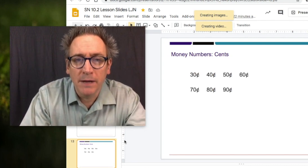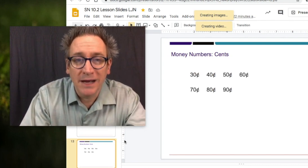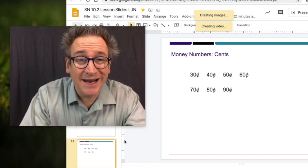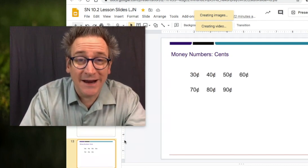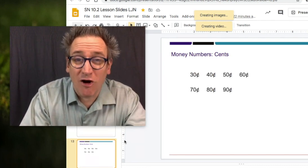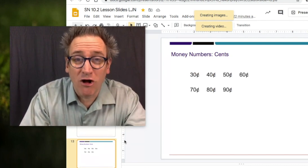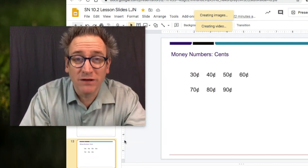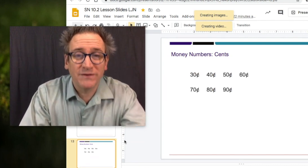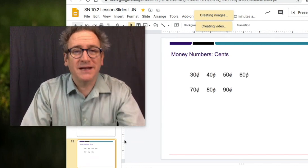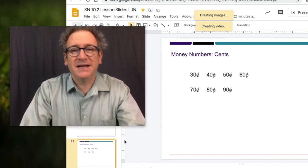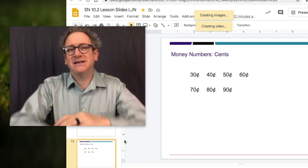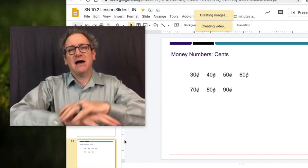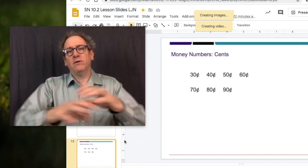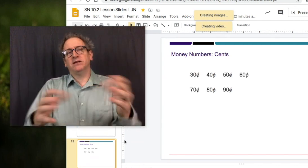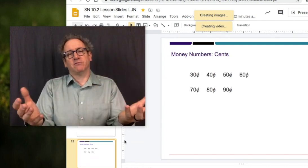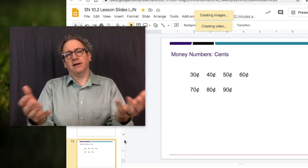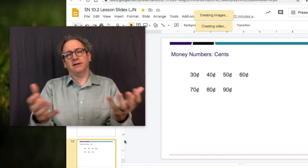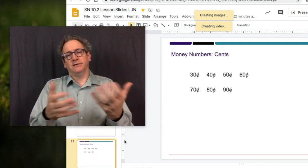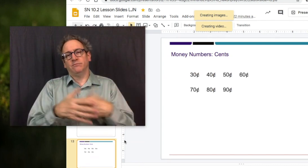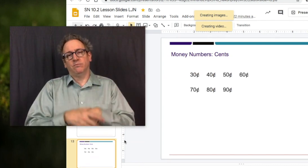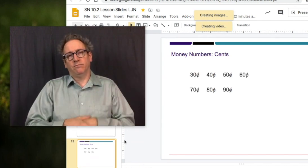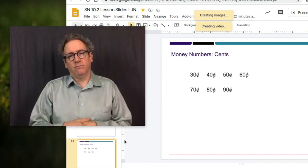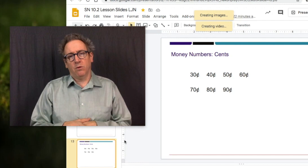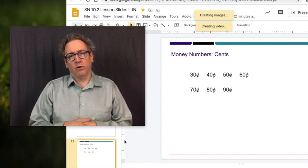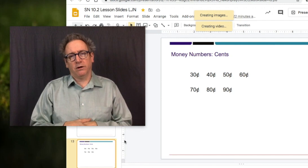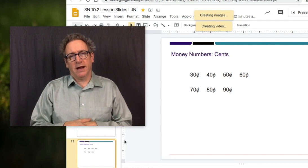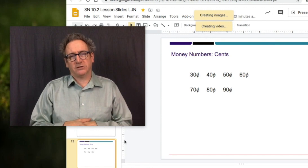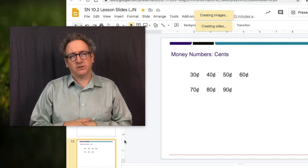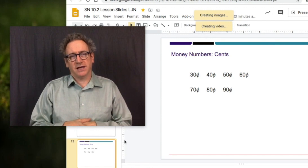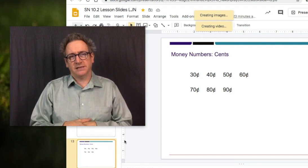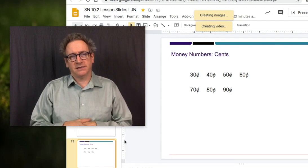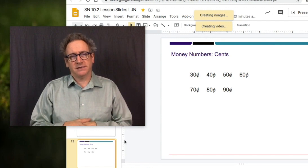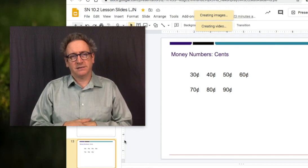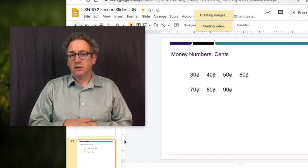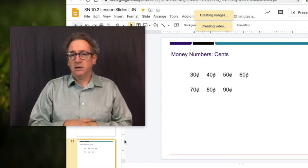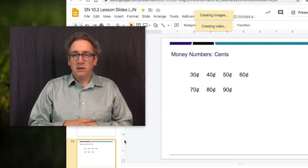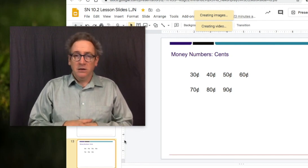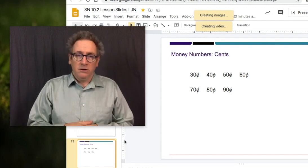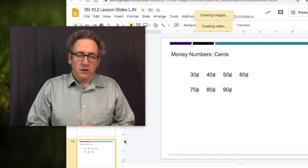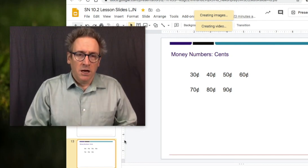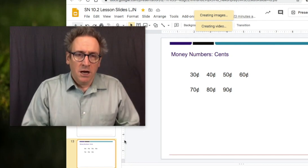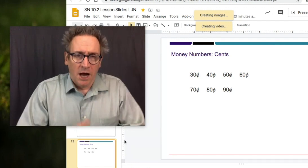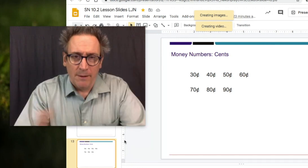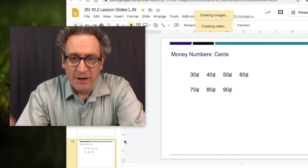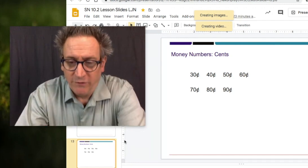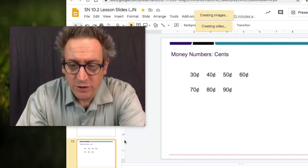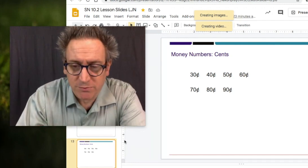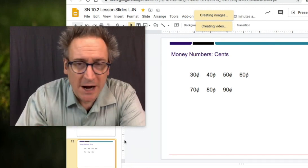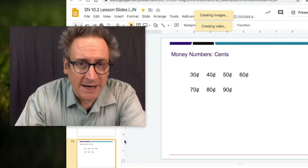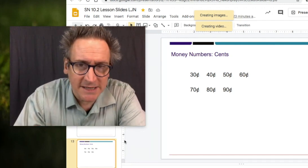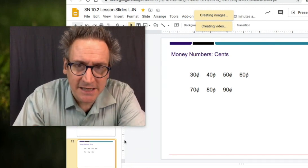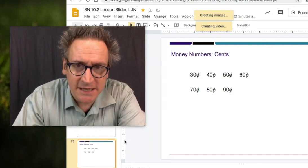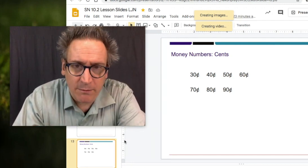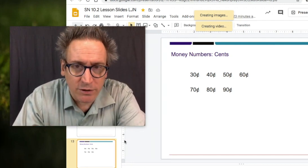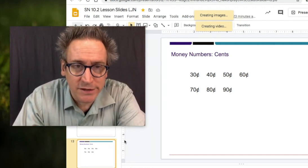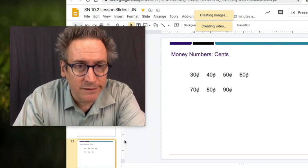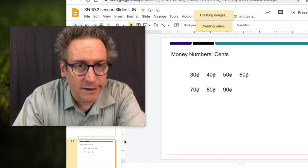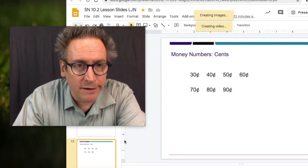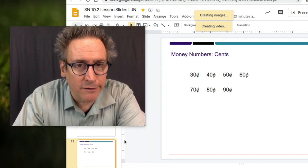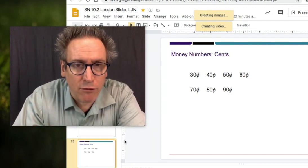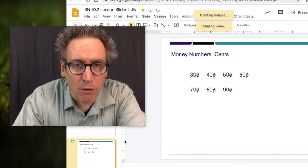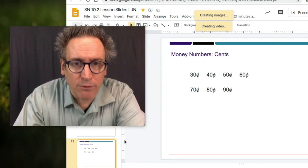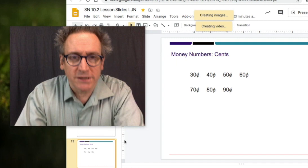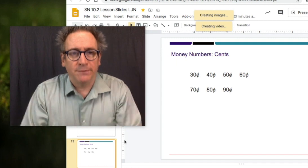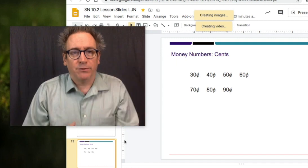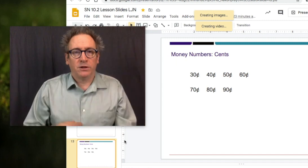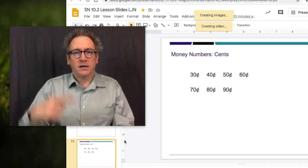And again, all of the, now we just run into more exercises. If you just practice these numbers,